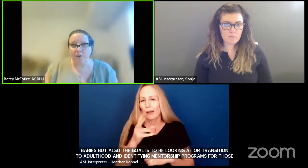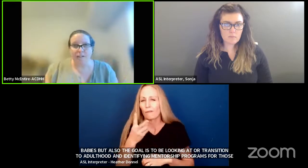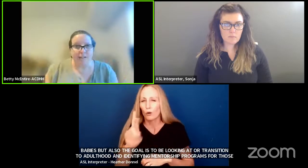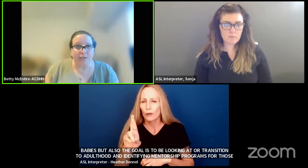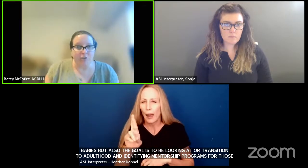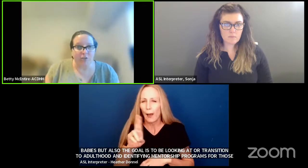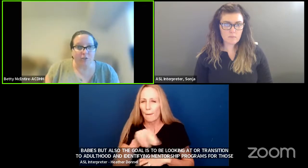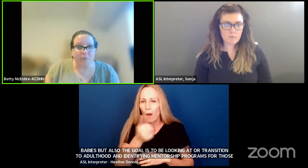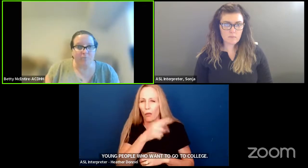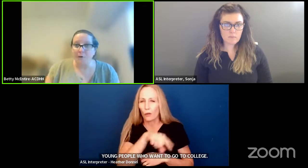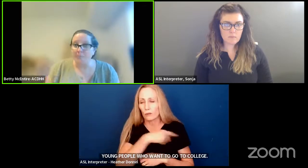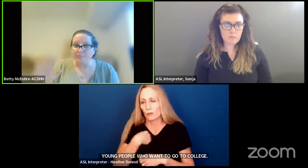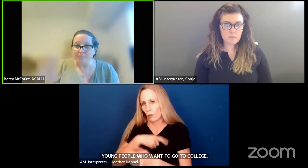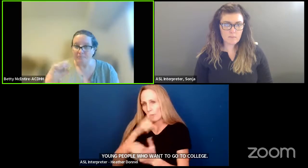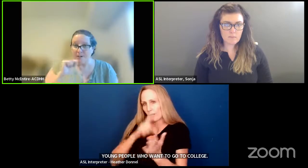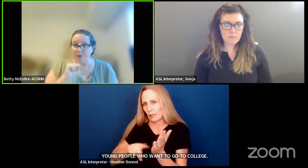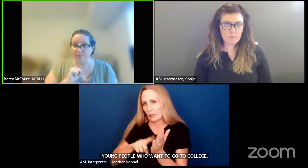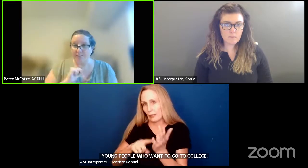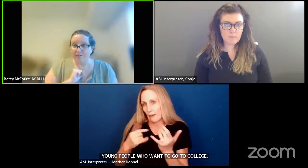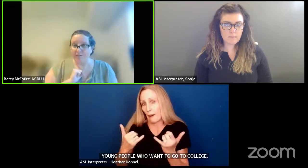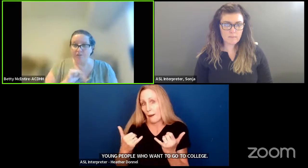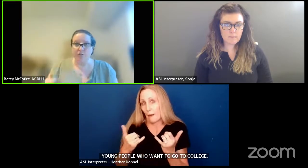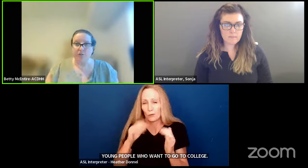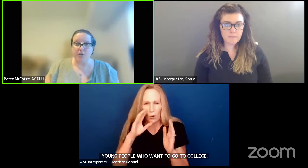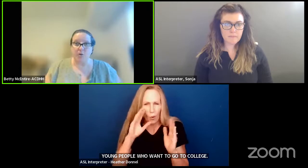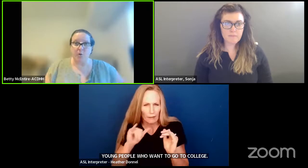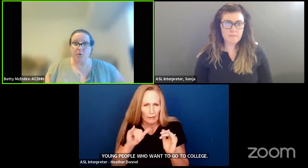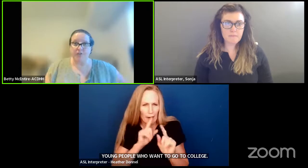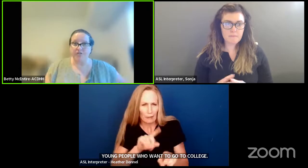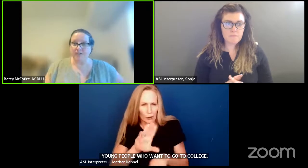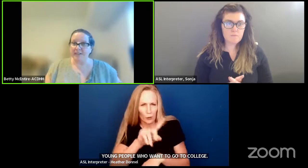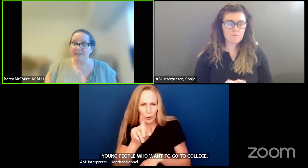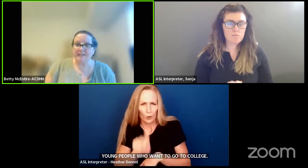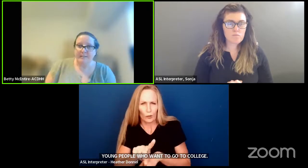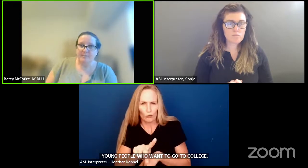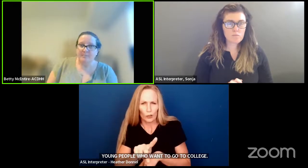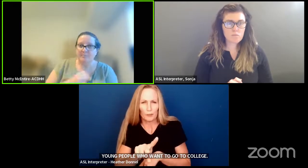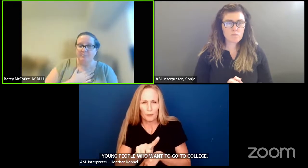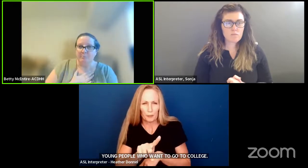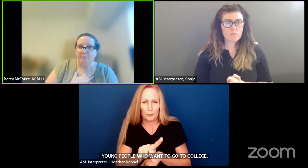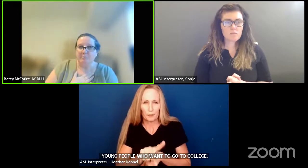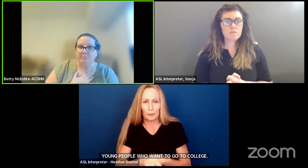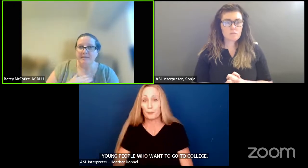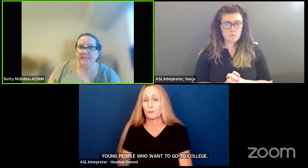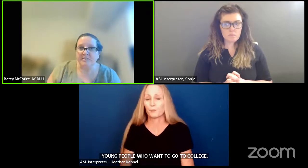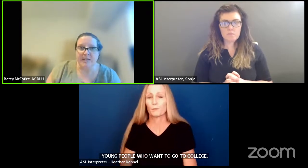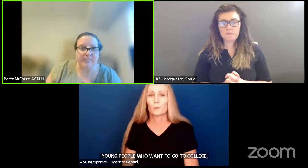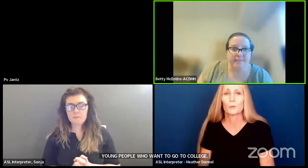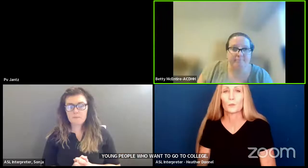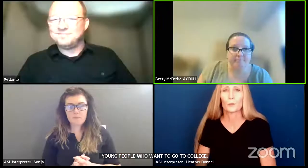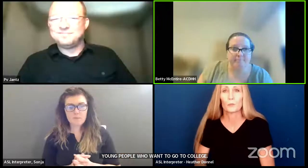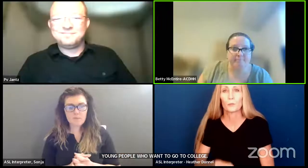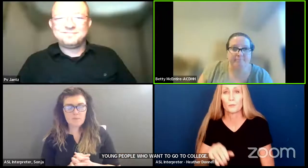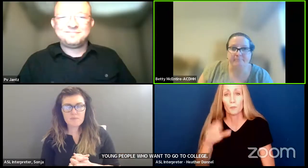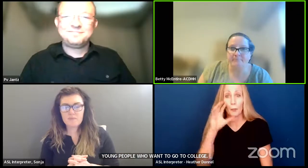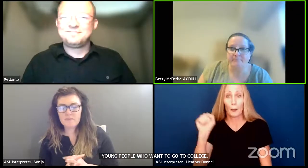are all looking into. So I hope that answers your question, President